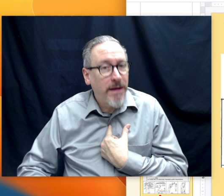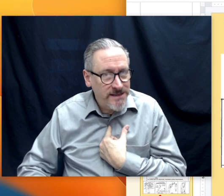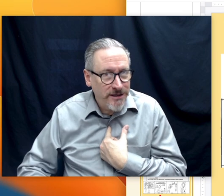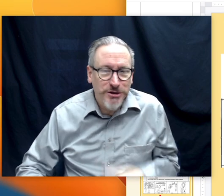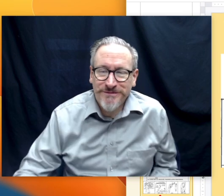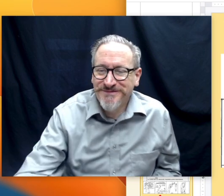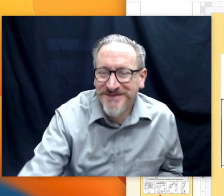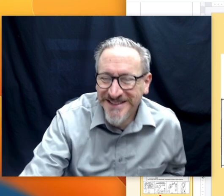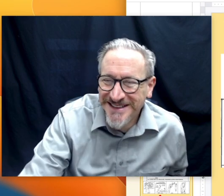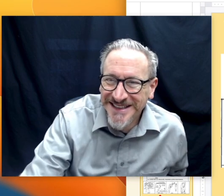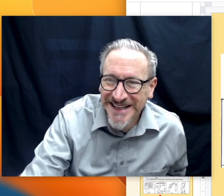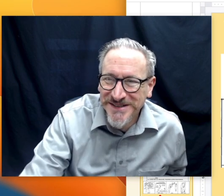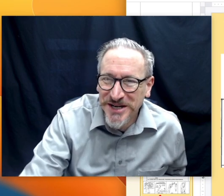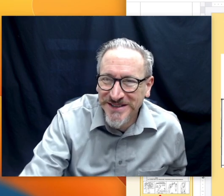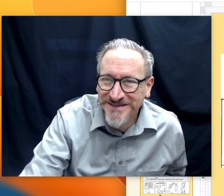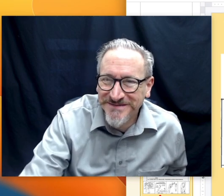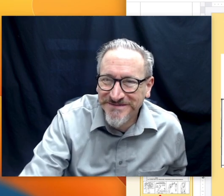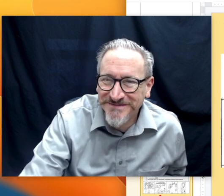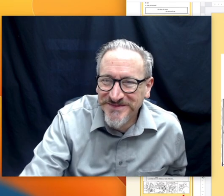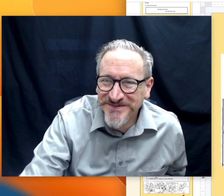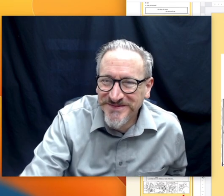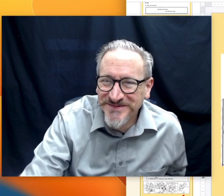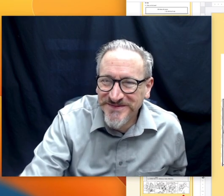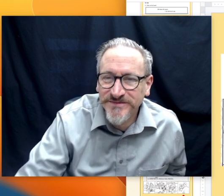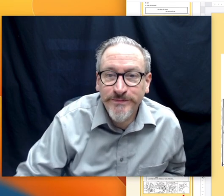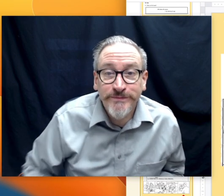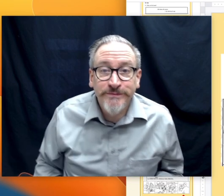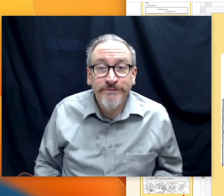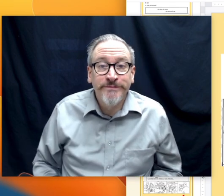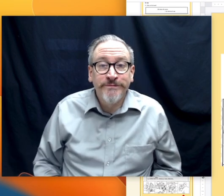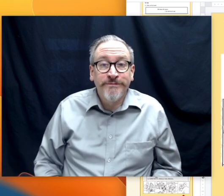That's not my signature. That's someone else.